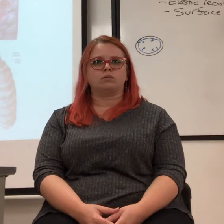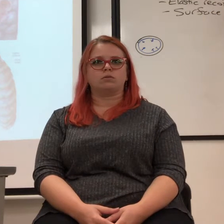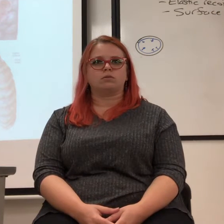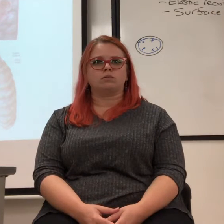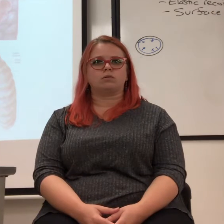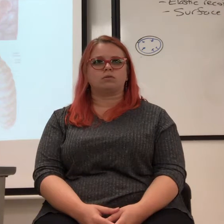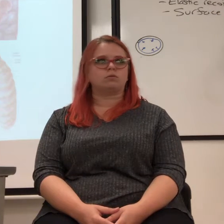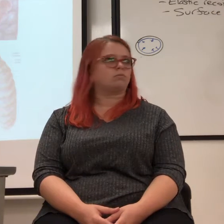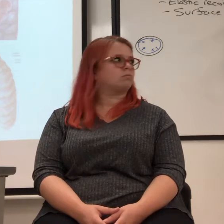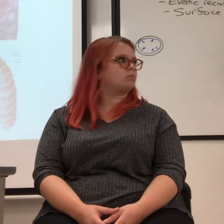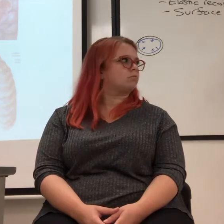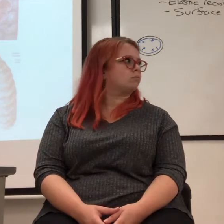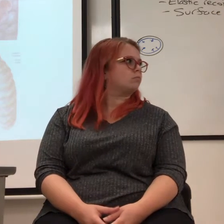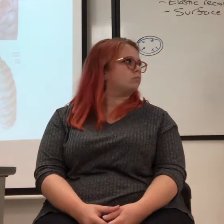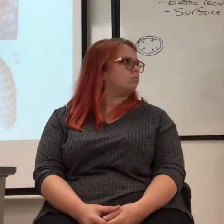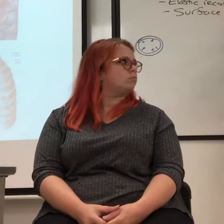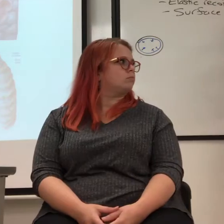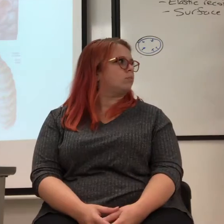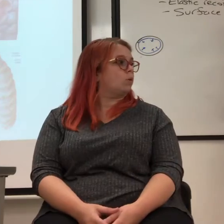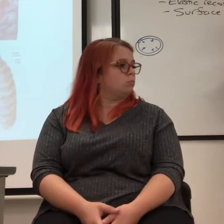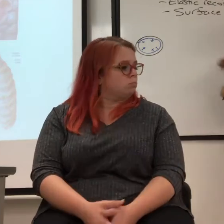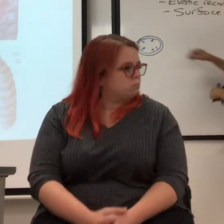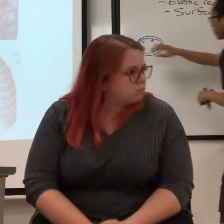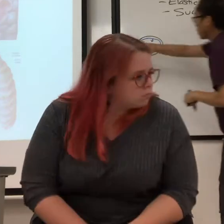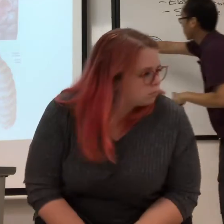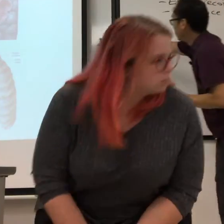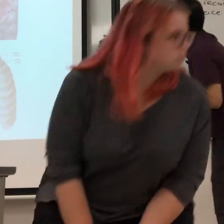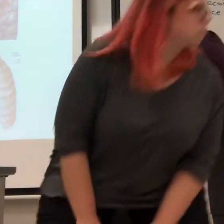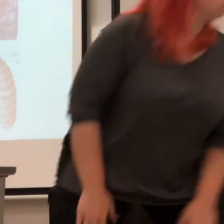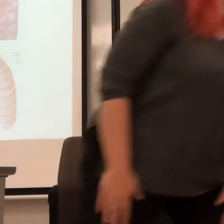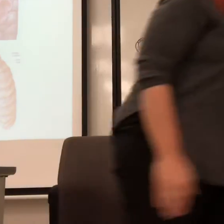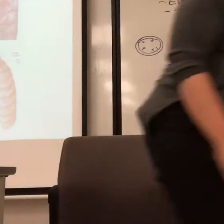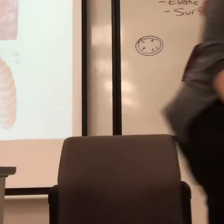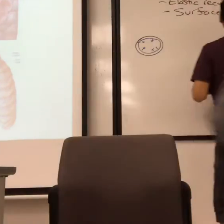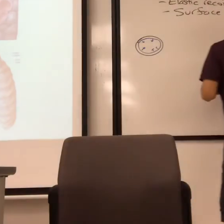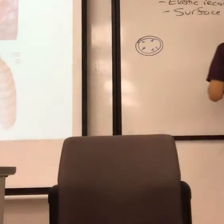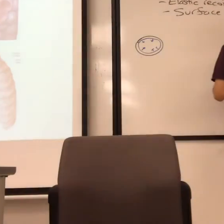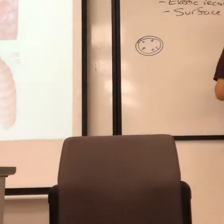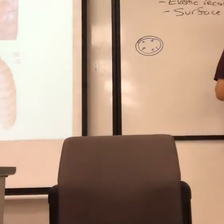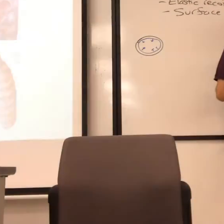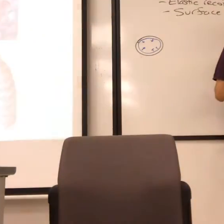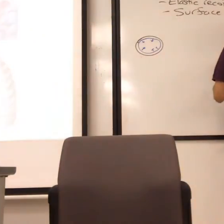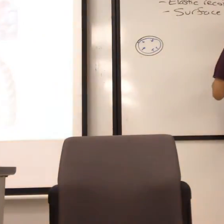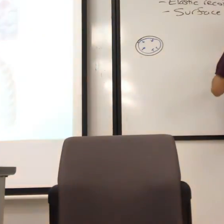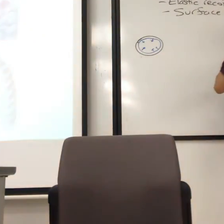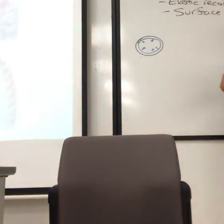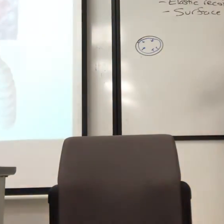So elastic recoil, surface tension, let me spell that out.